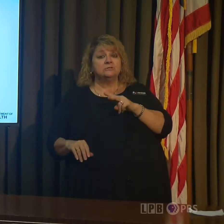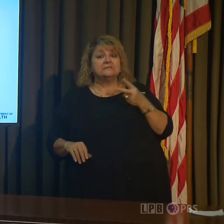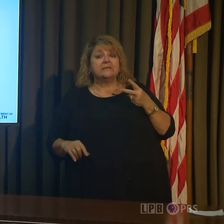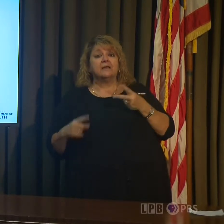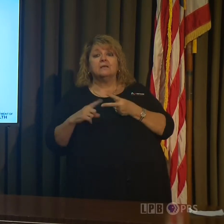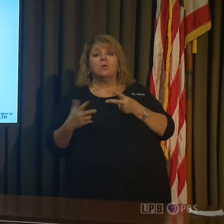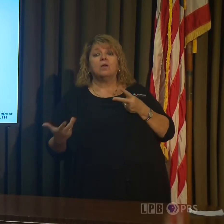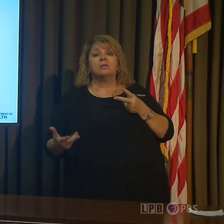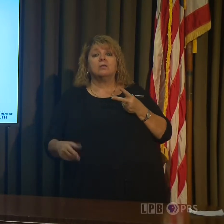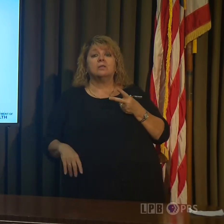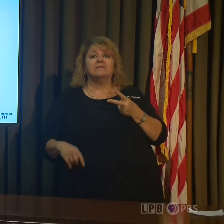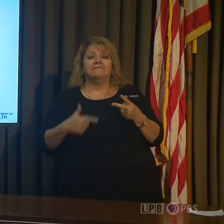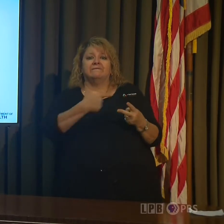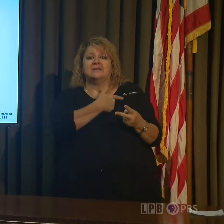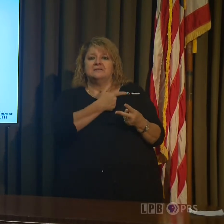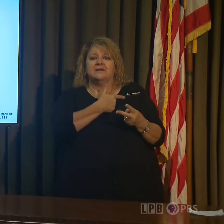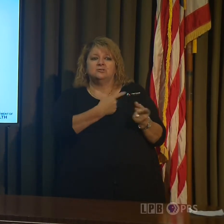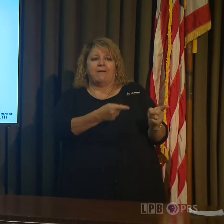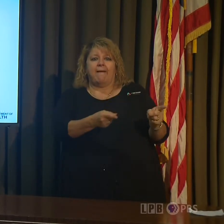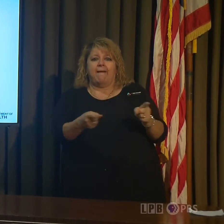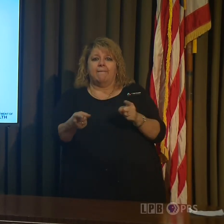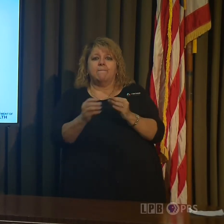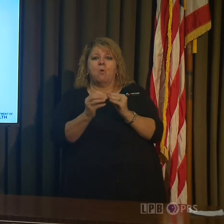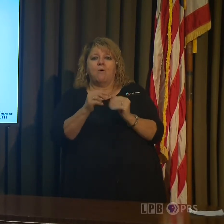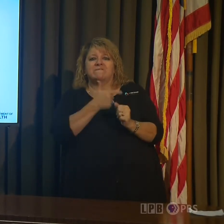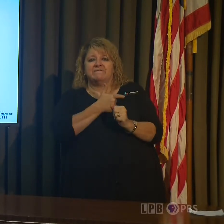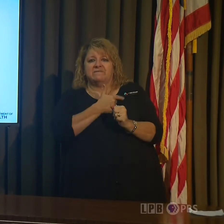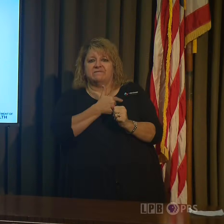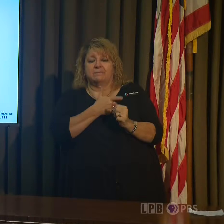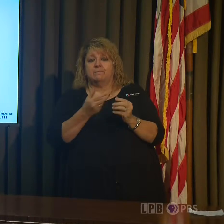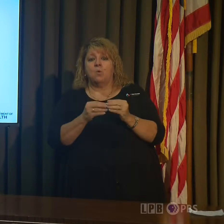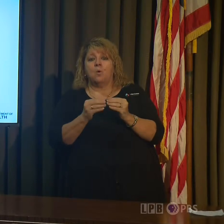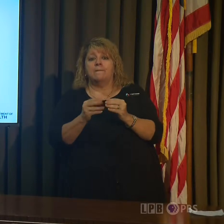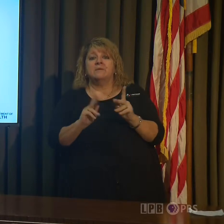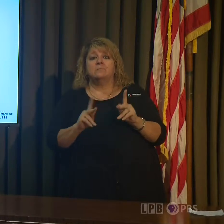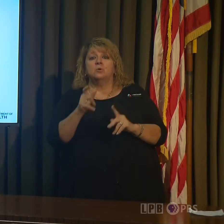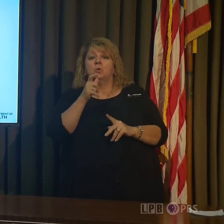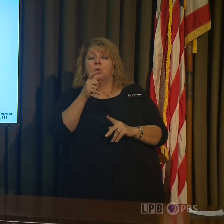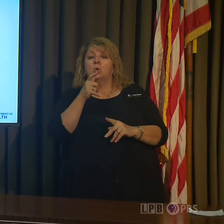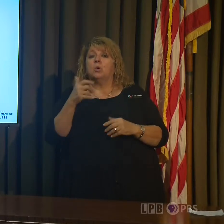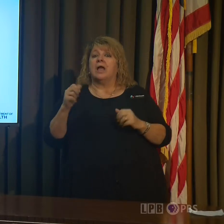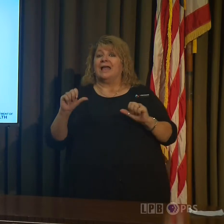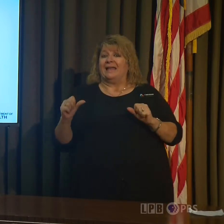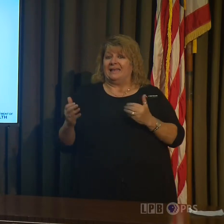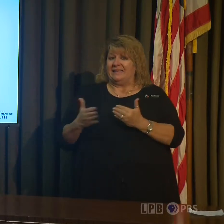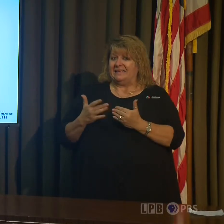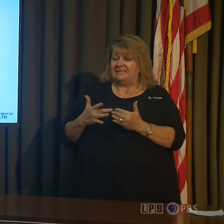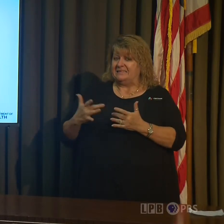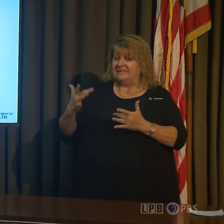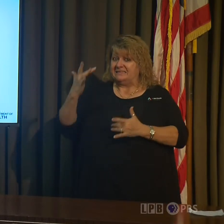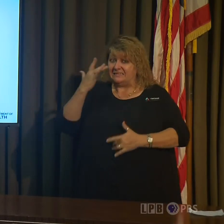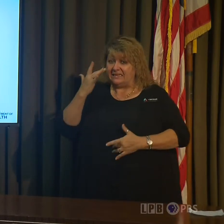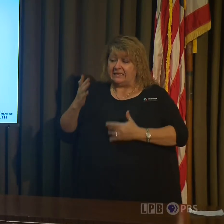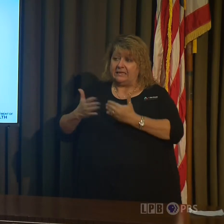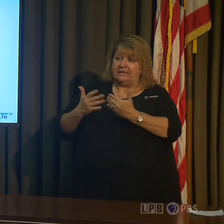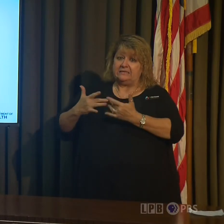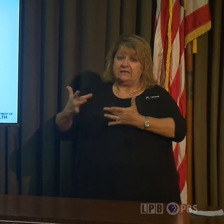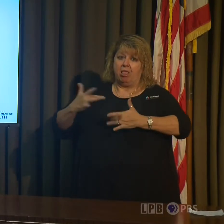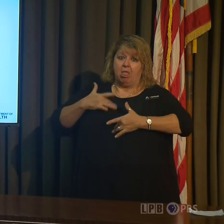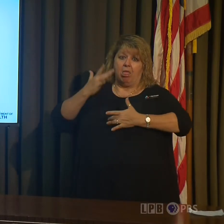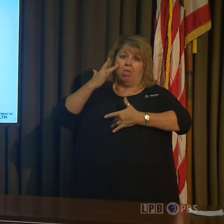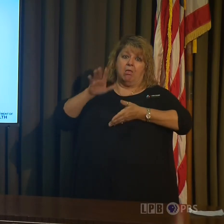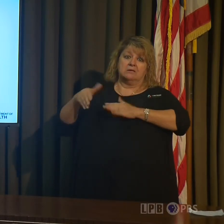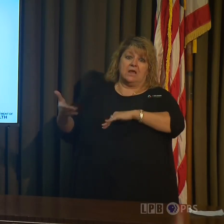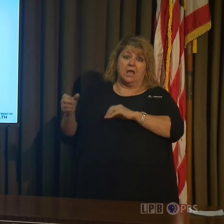two, vaccinations have gone up, particularly vaccinations of people who are vulnerable, likely to be hospitalized, have gone